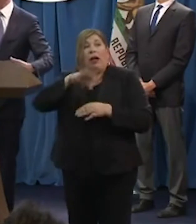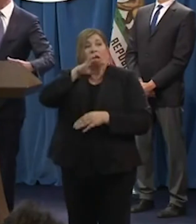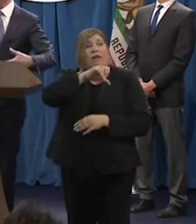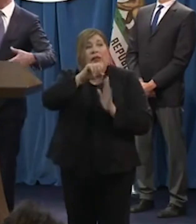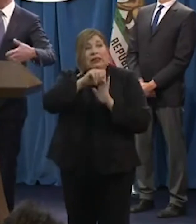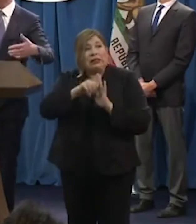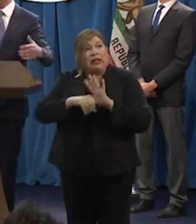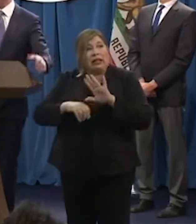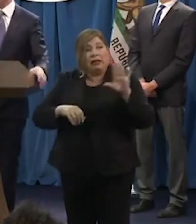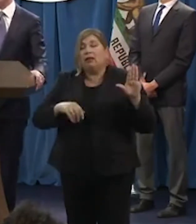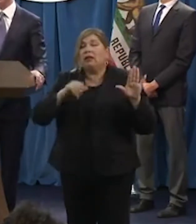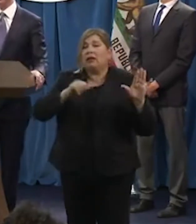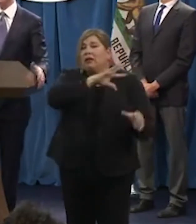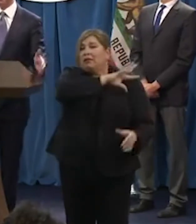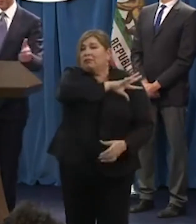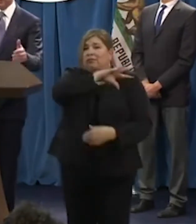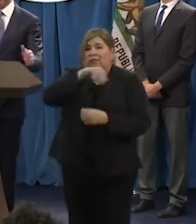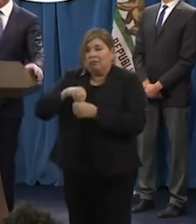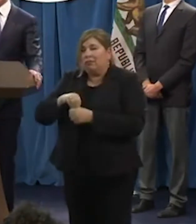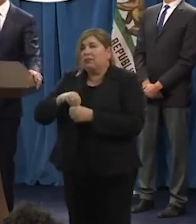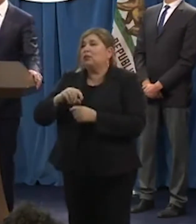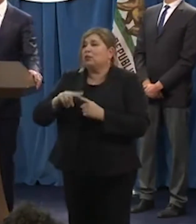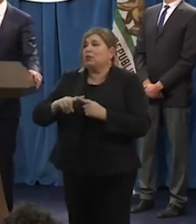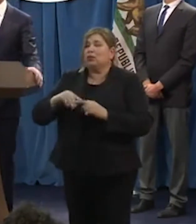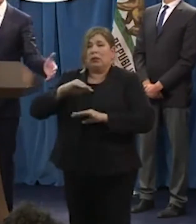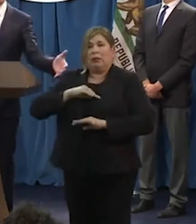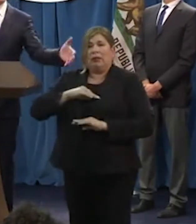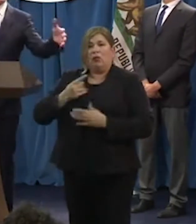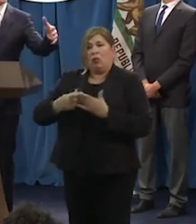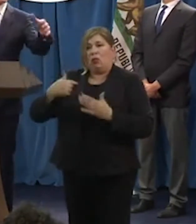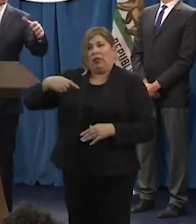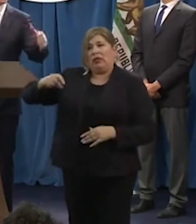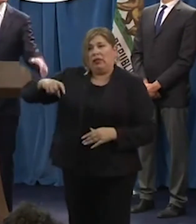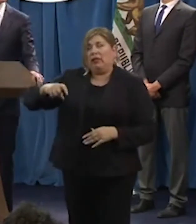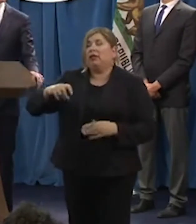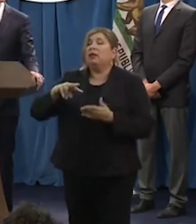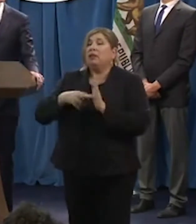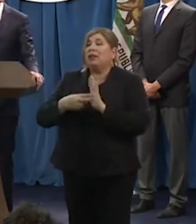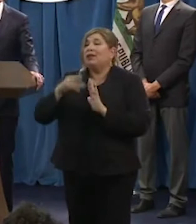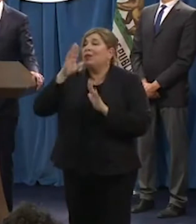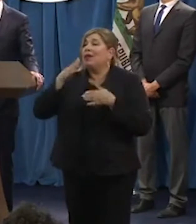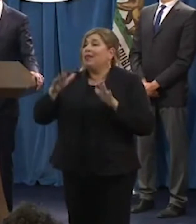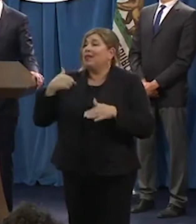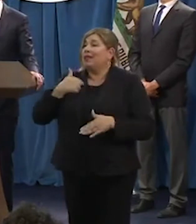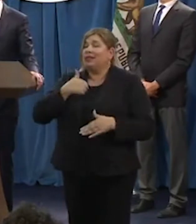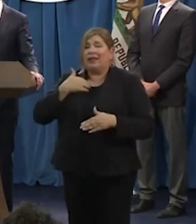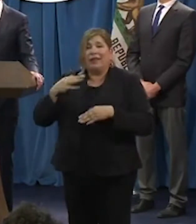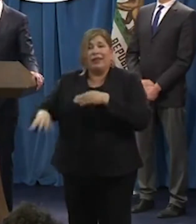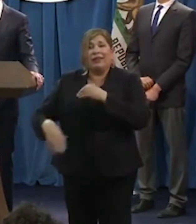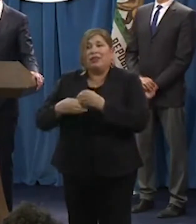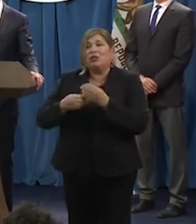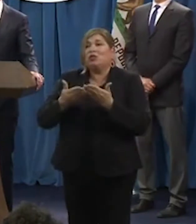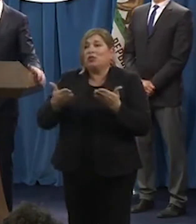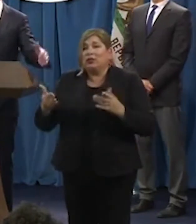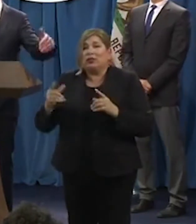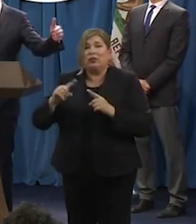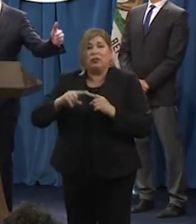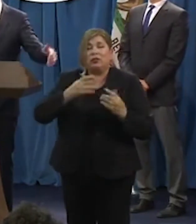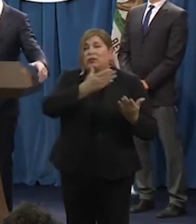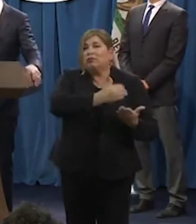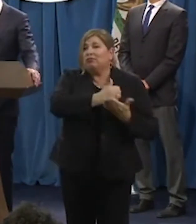and be part and participatory to meet this moment. So allowing us additional resources in respect